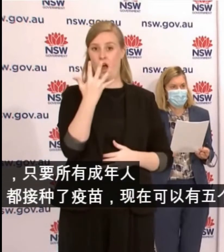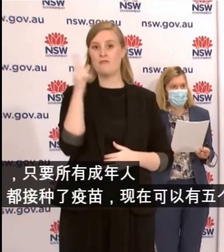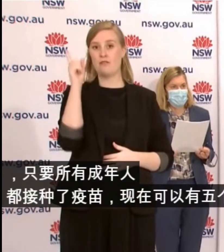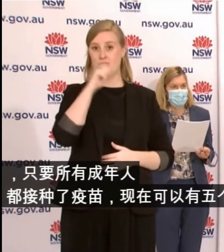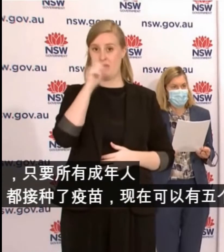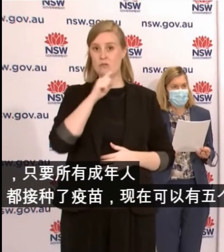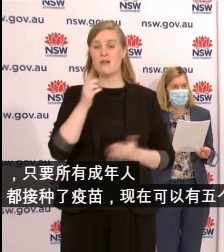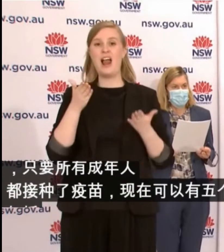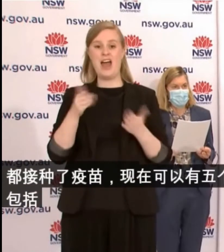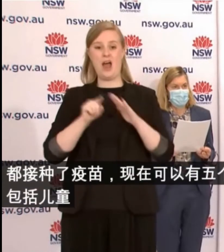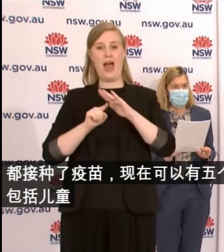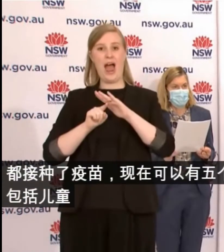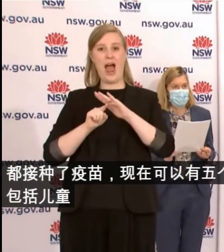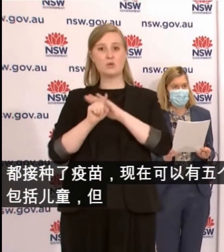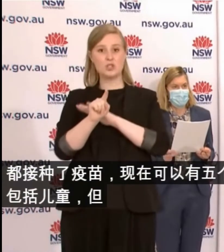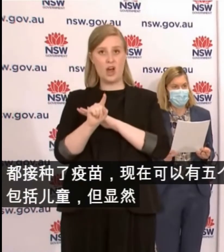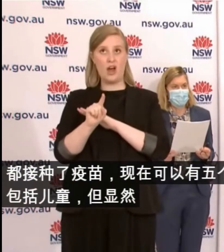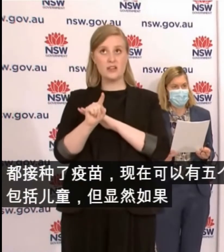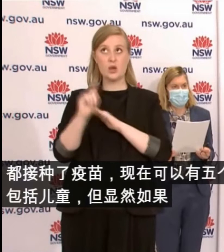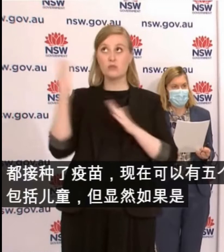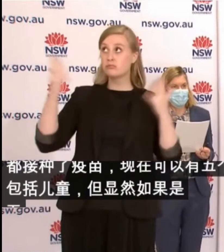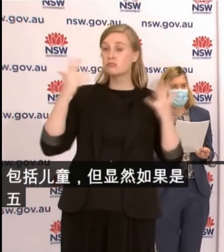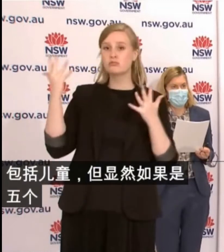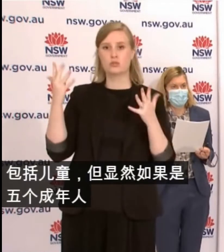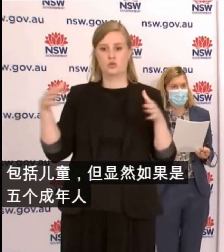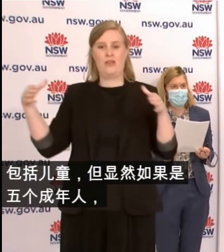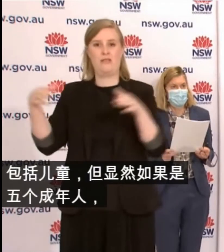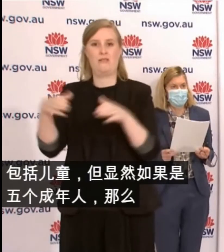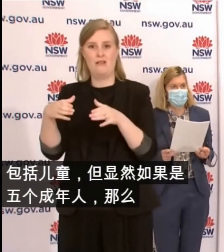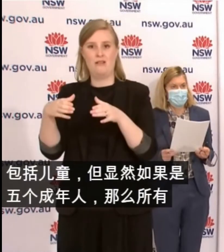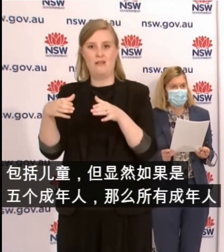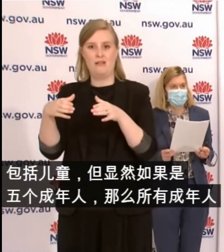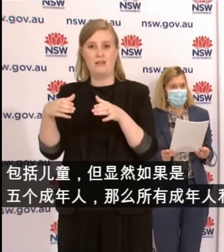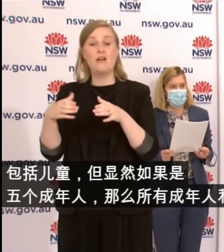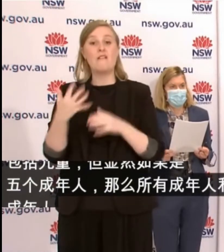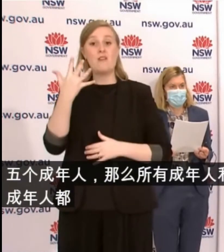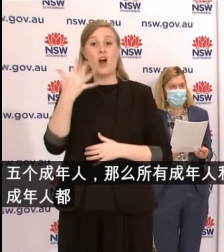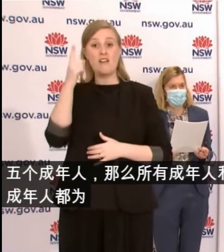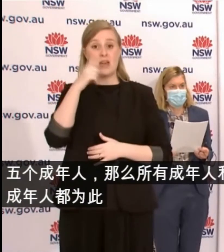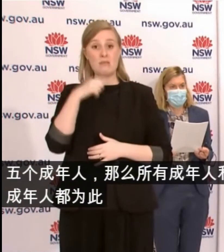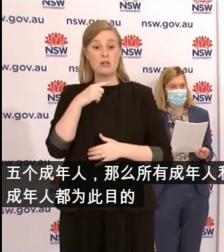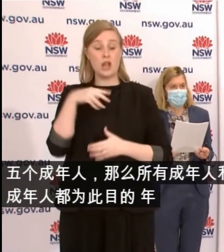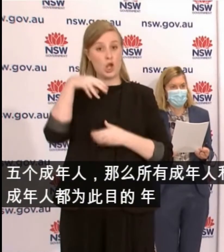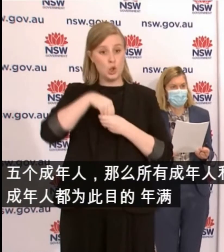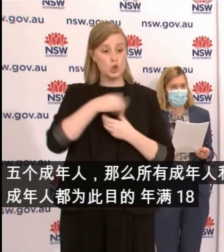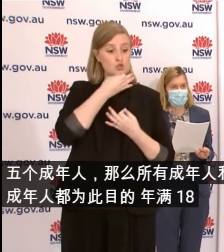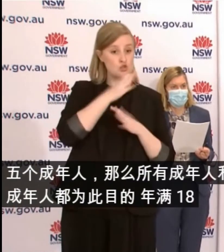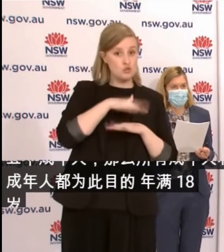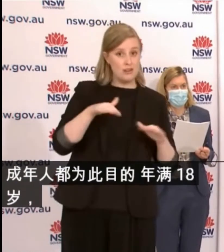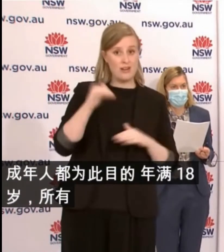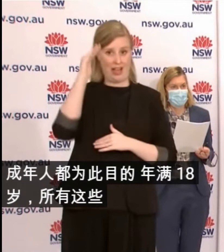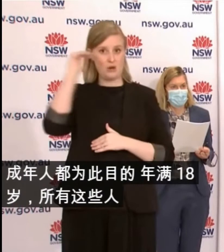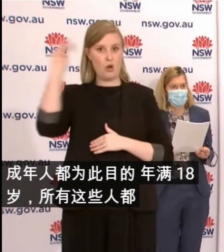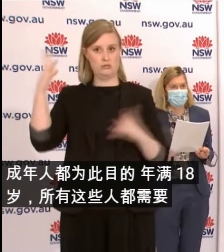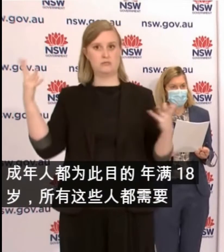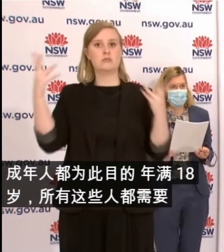5 can include children, but obviously if it's 5 adults, all of the adults, and for adults for this purpose is over 18 years of age,